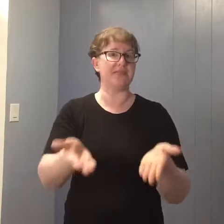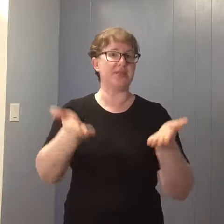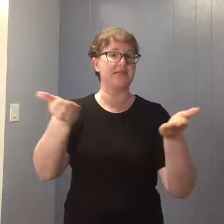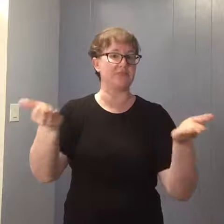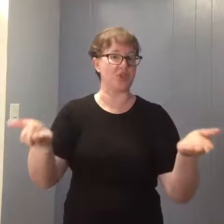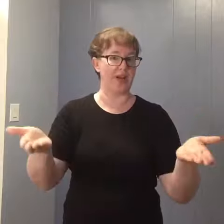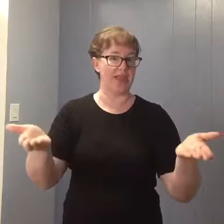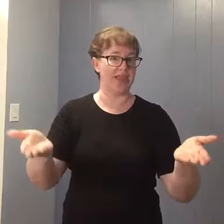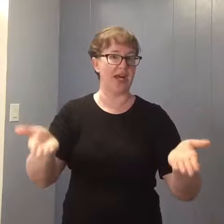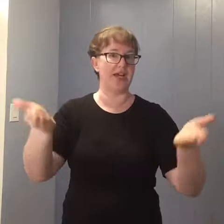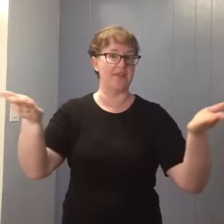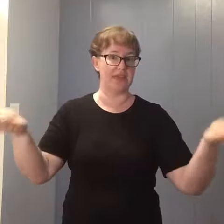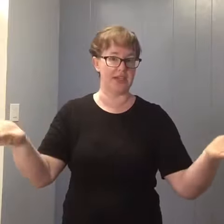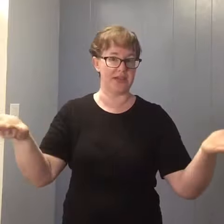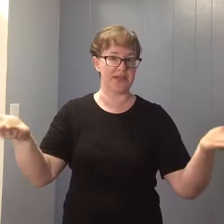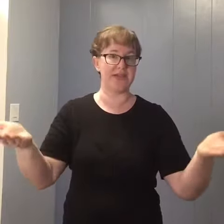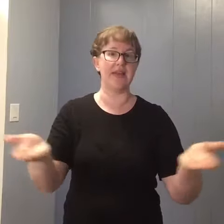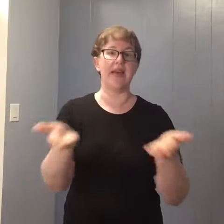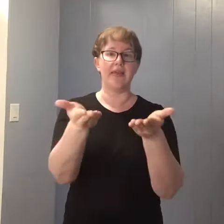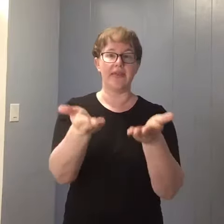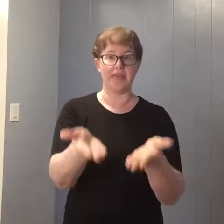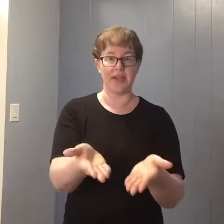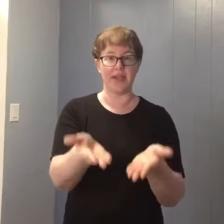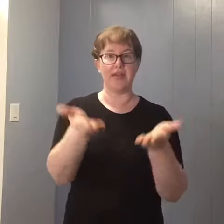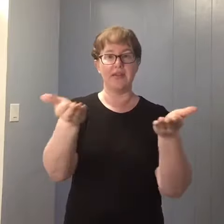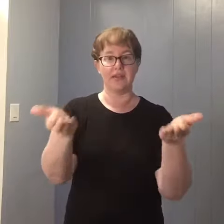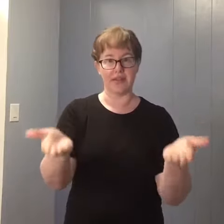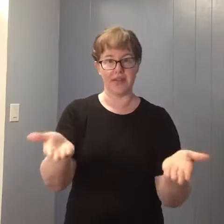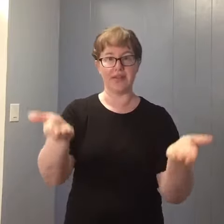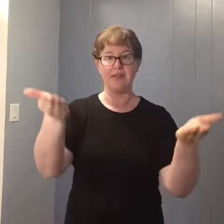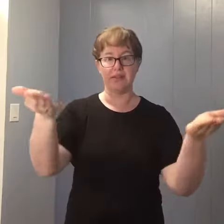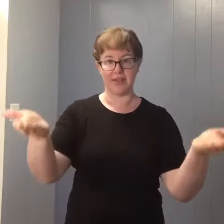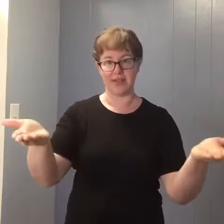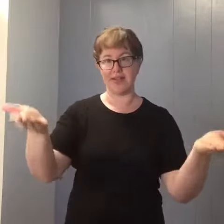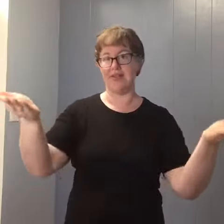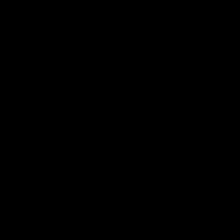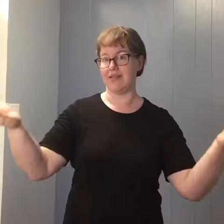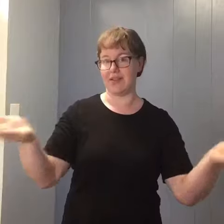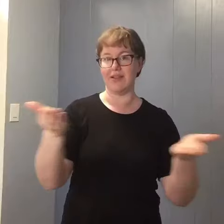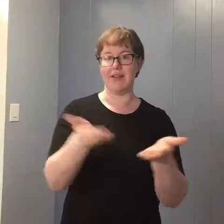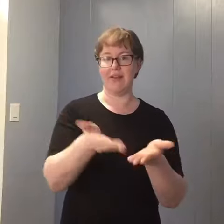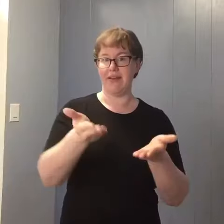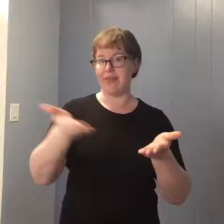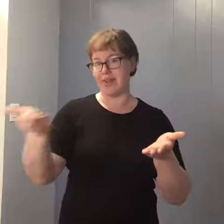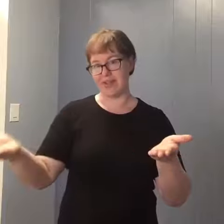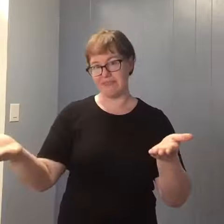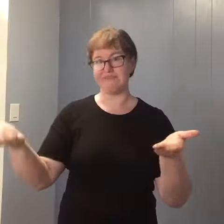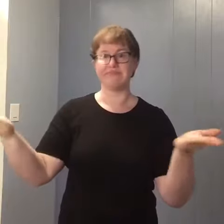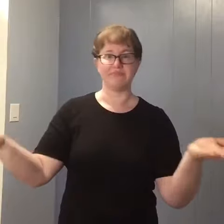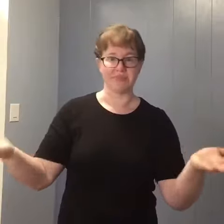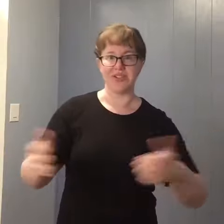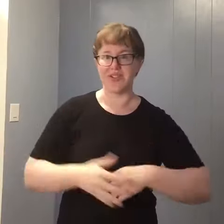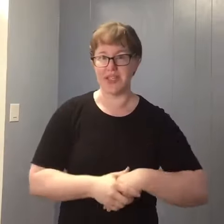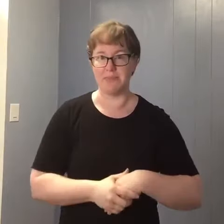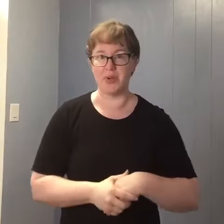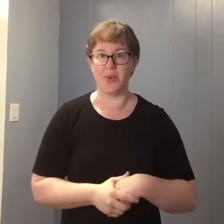means I'm showing a lot of things. Thing, thing, thing, thing, thing. You'll see it both ways.